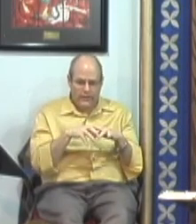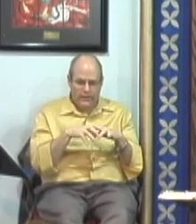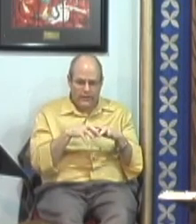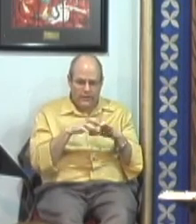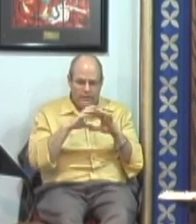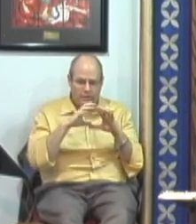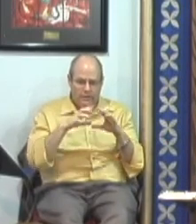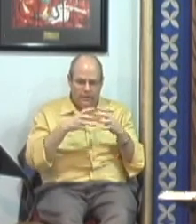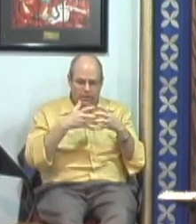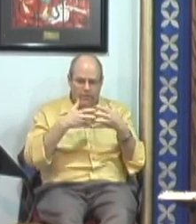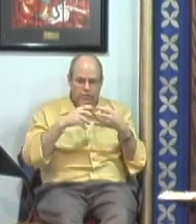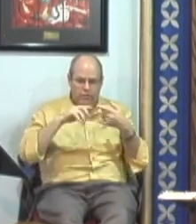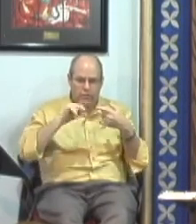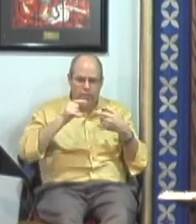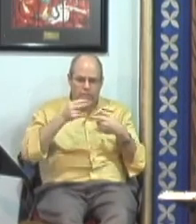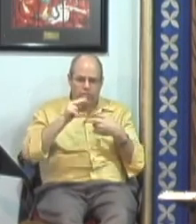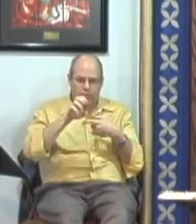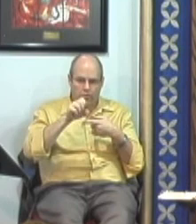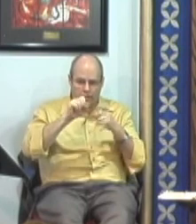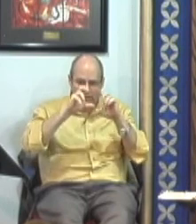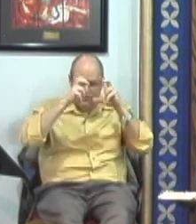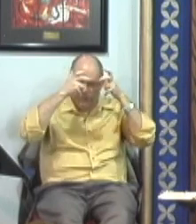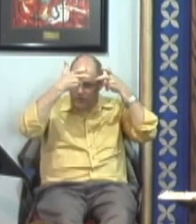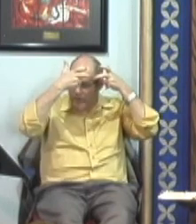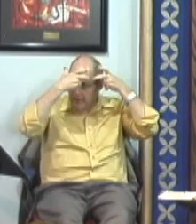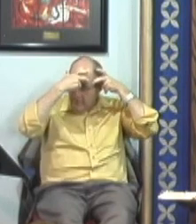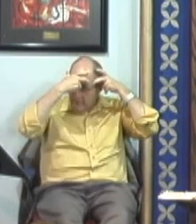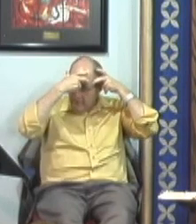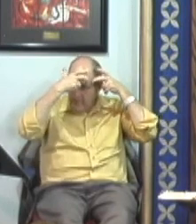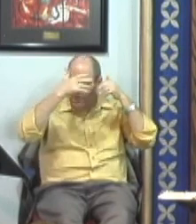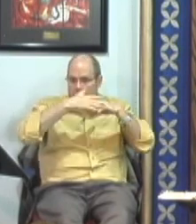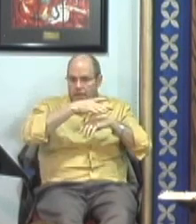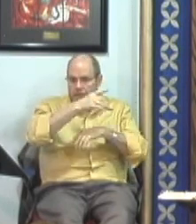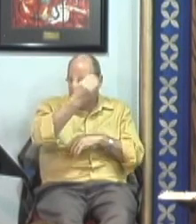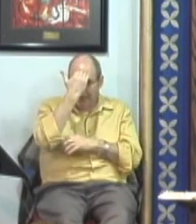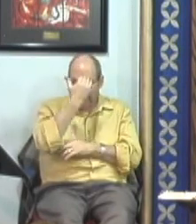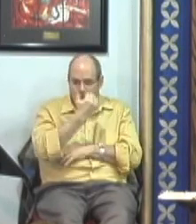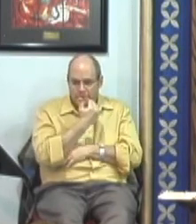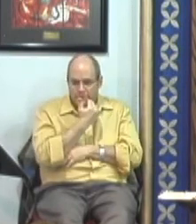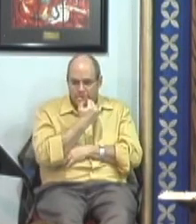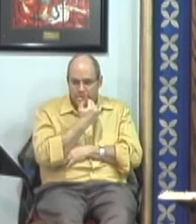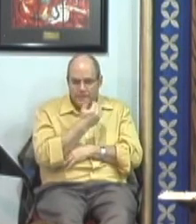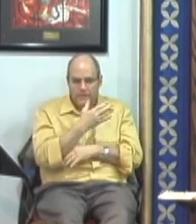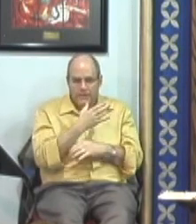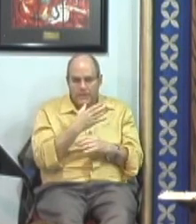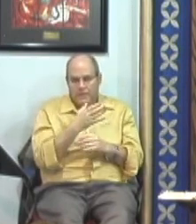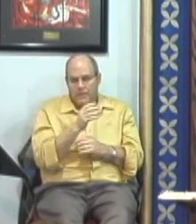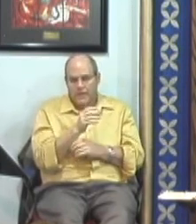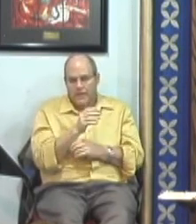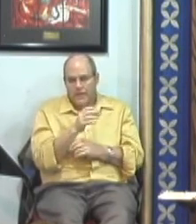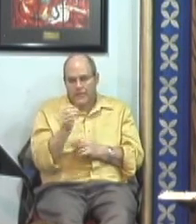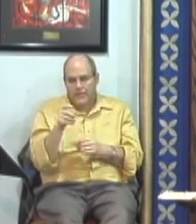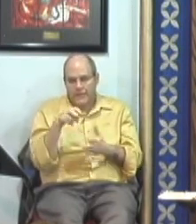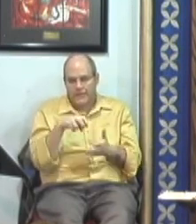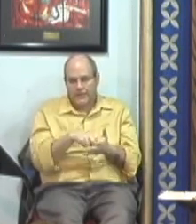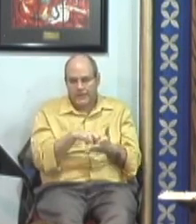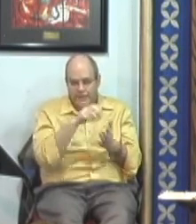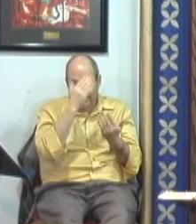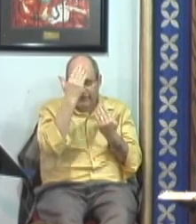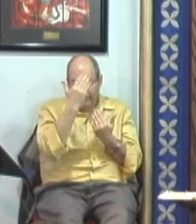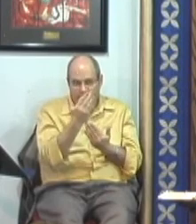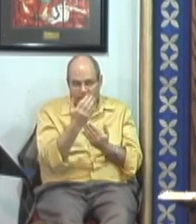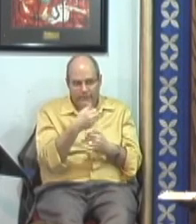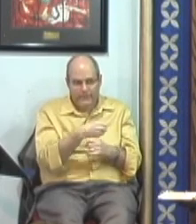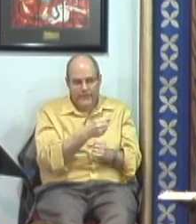they wove thorn branches into a crown and put it on his head. Put a stick in his right hand, then they kneeled down in front of him